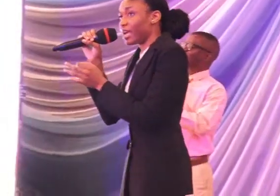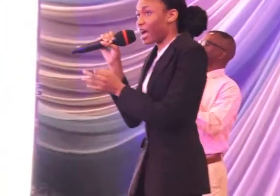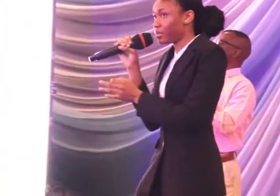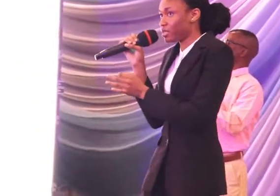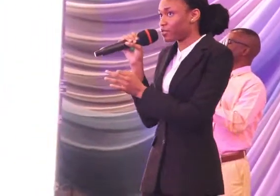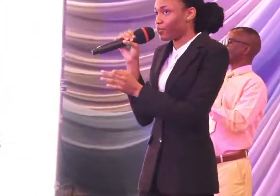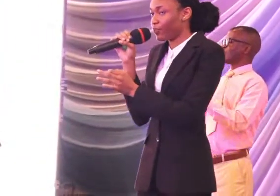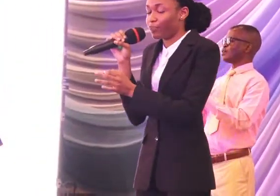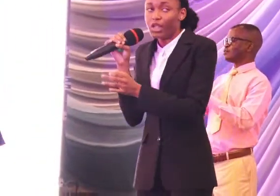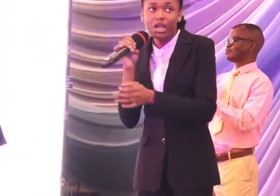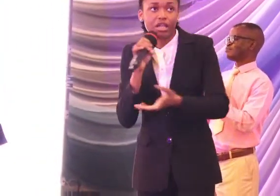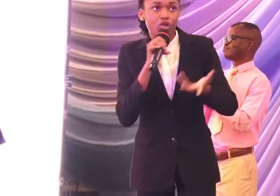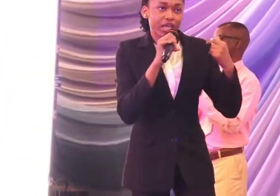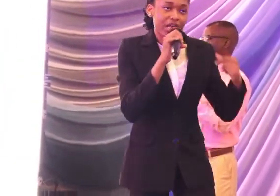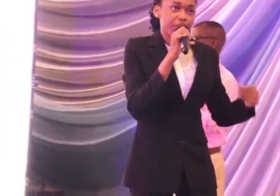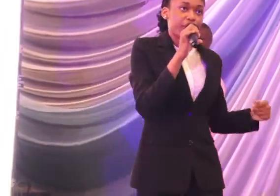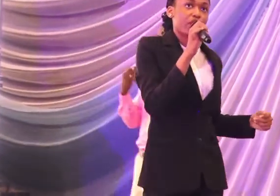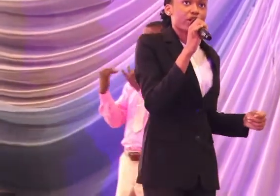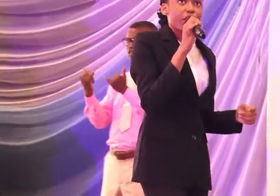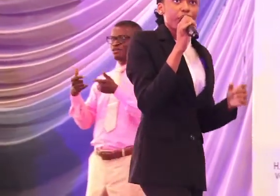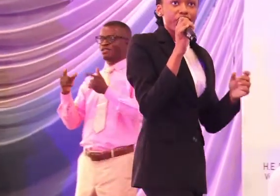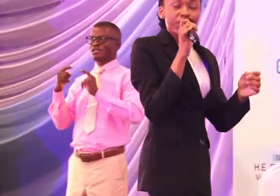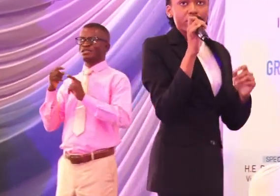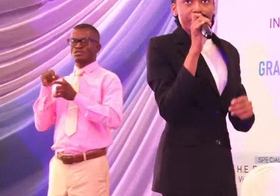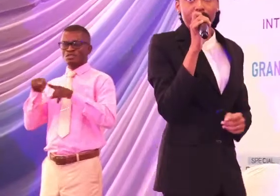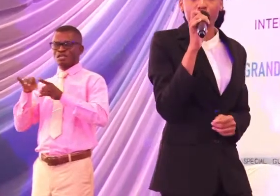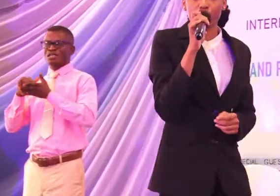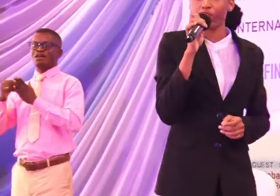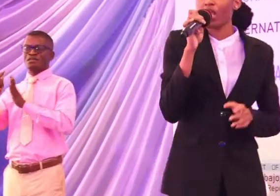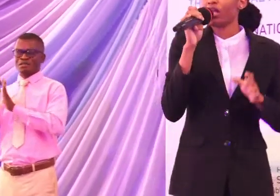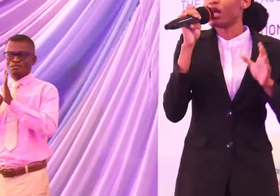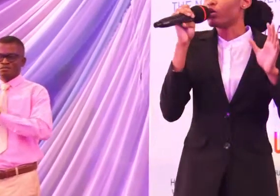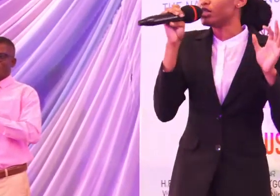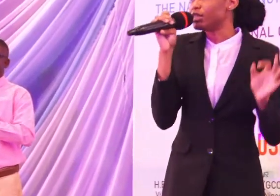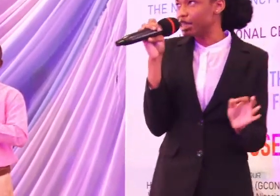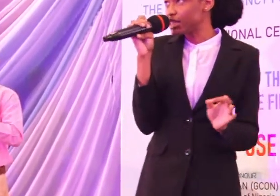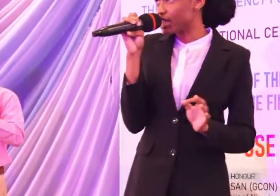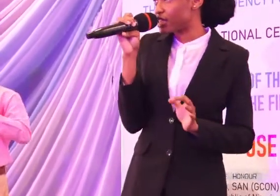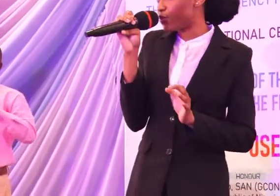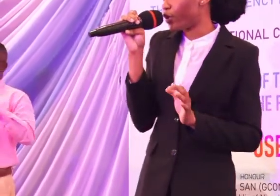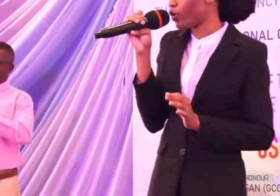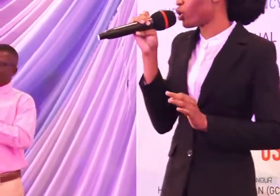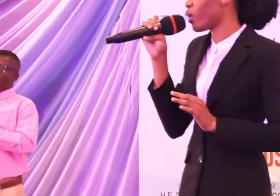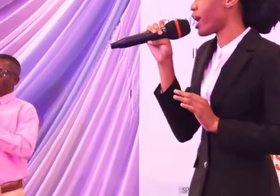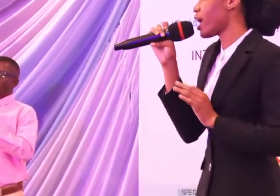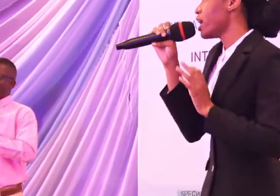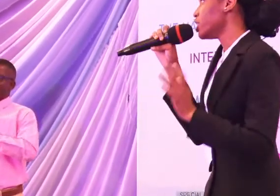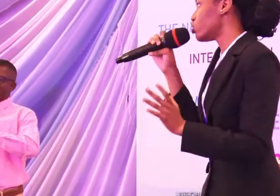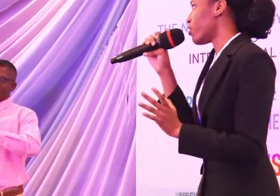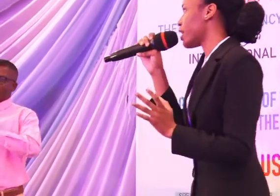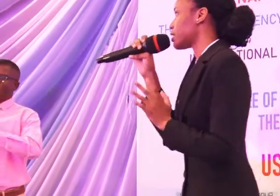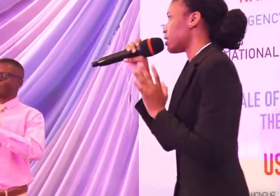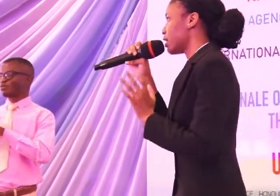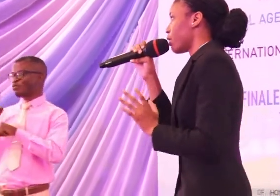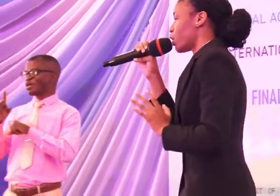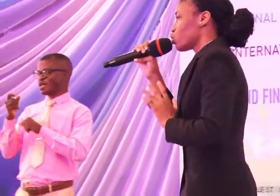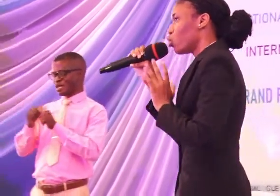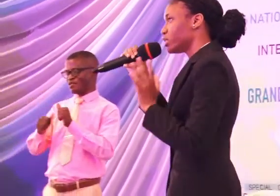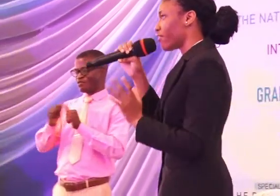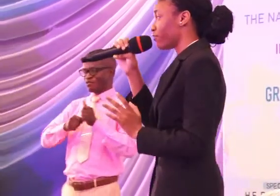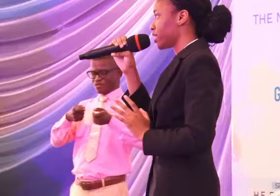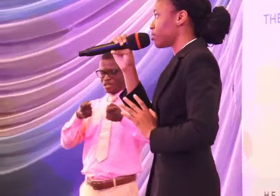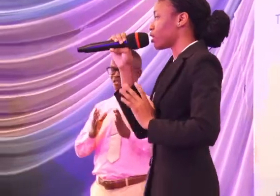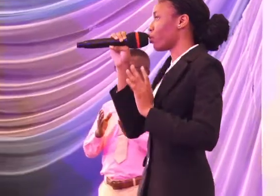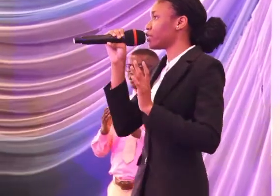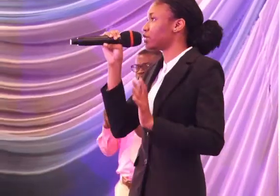in captives. Now, looking at the period before departure, now this is the period where these traffickers are thinking about who